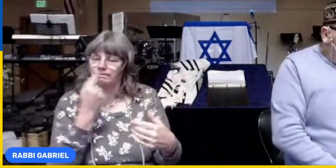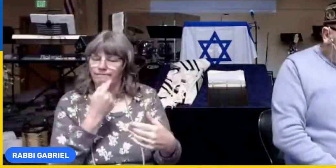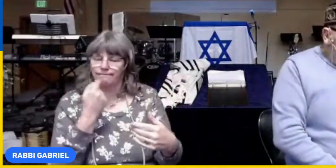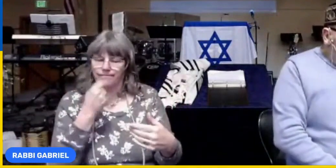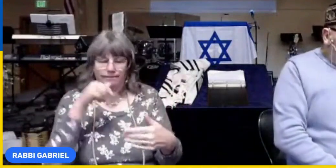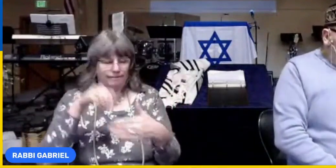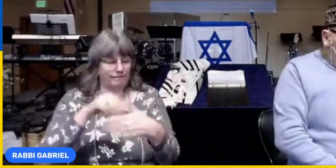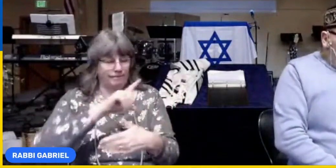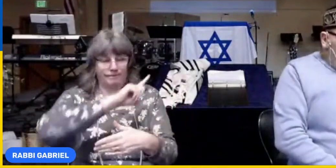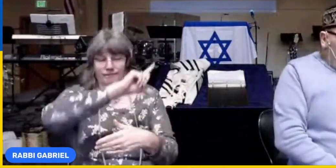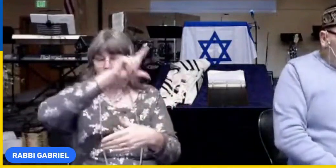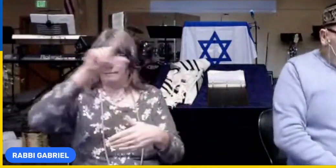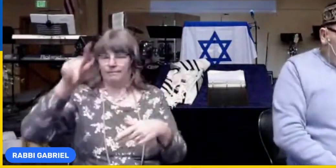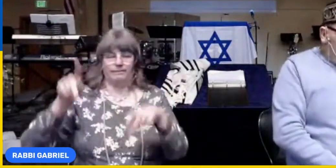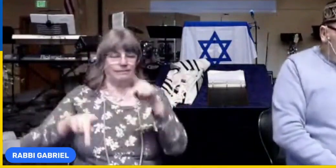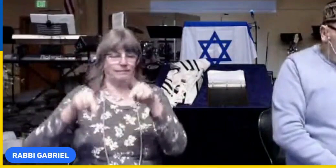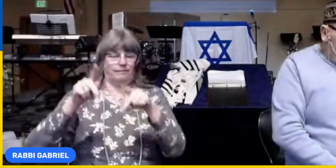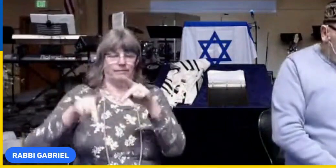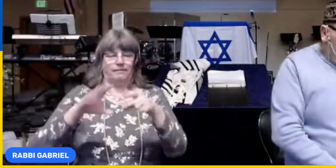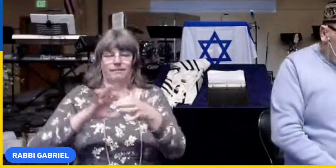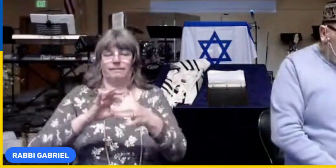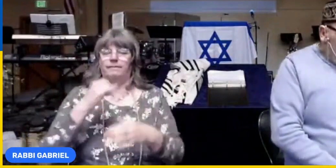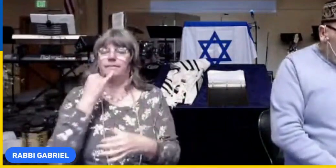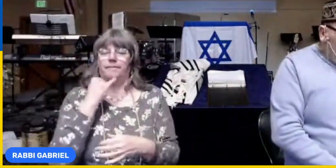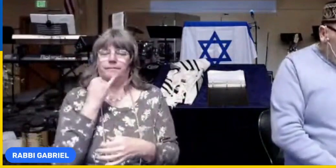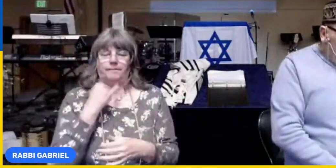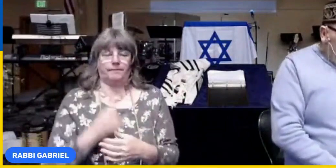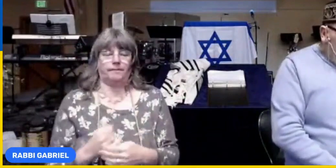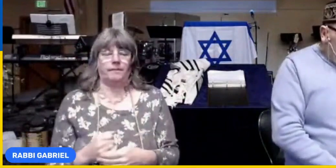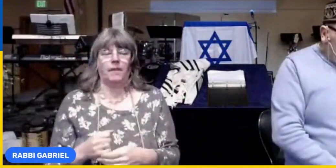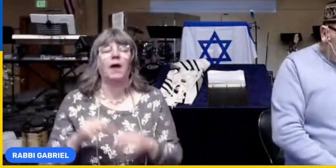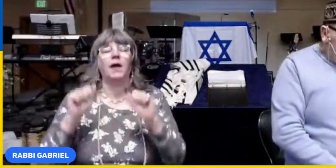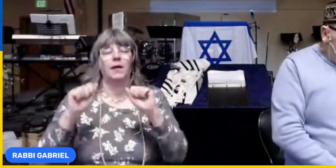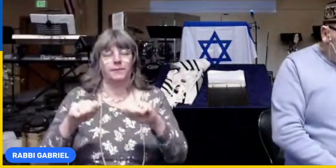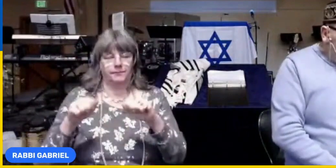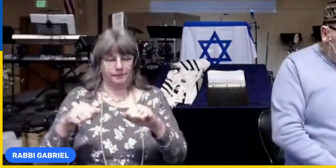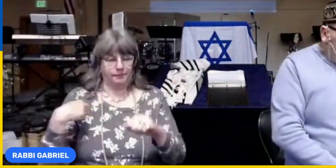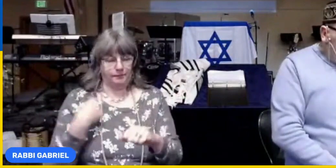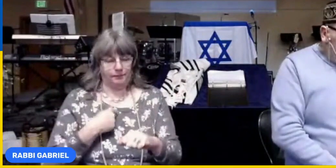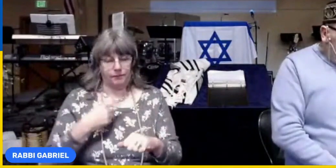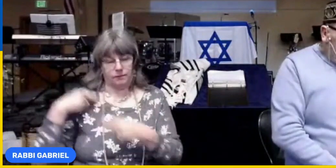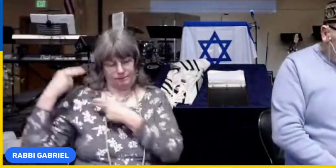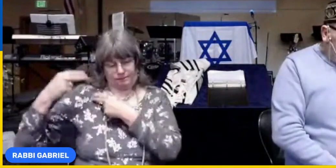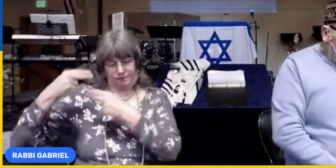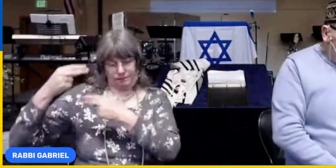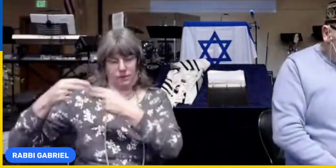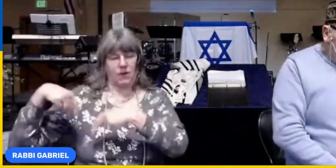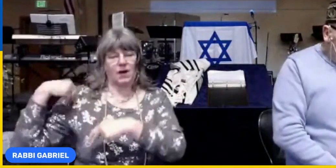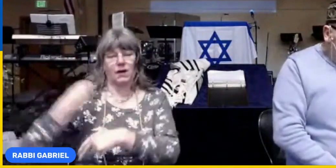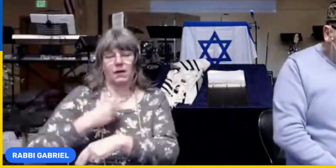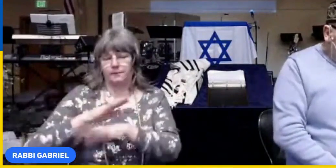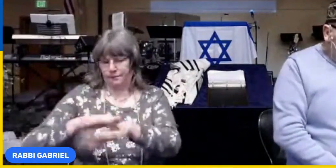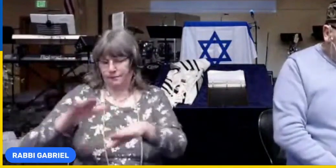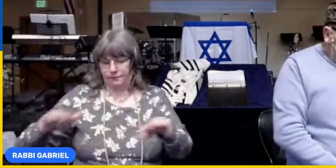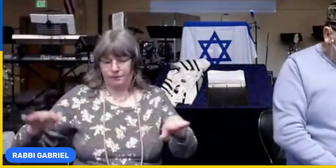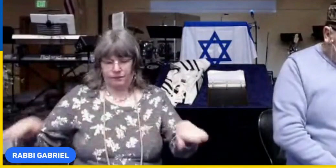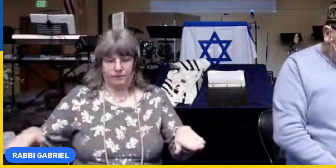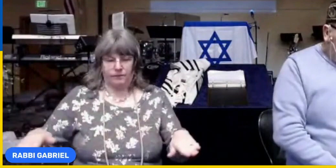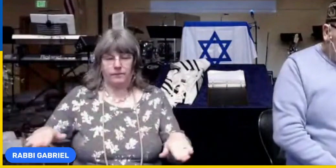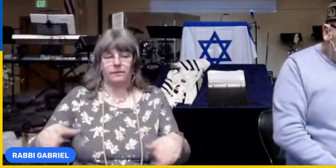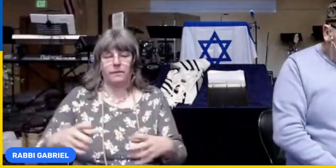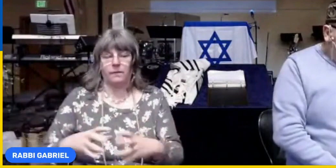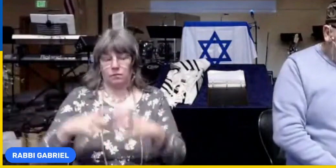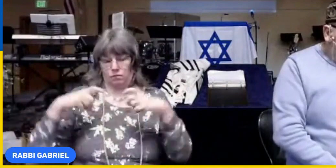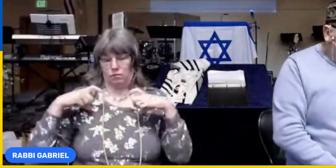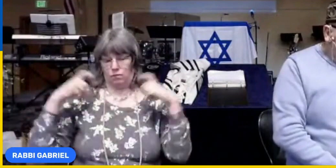of the entire people of the greater house of Israel. May we, our descendants and the descendant of your people of the